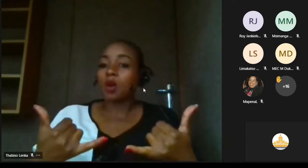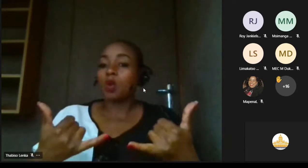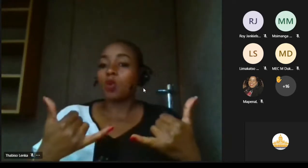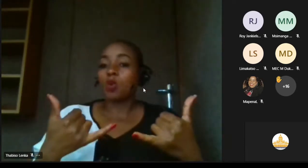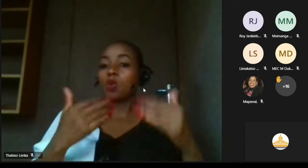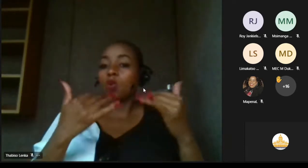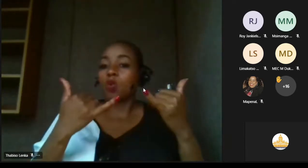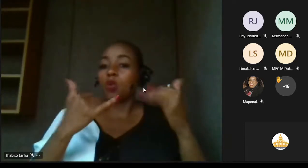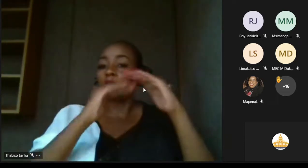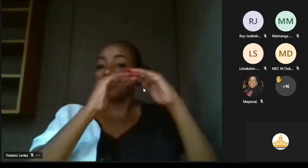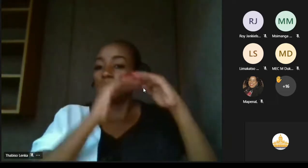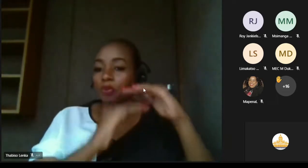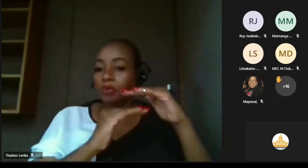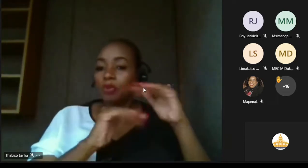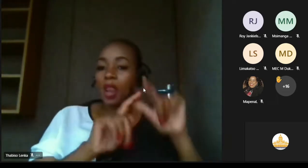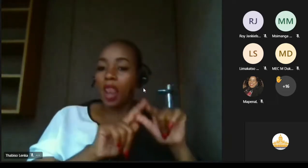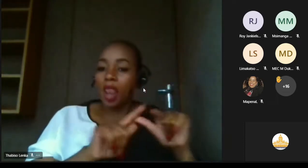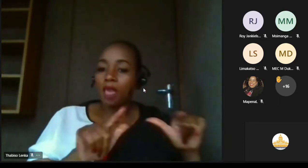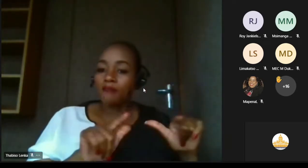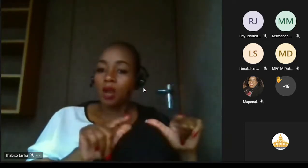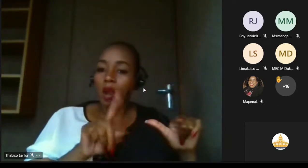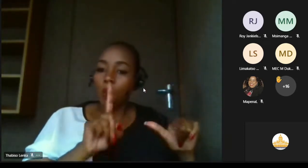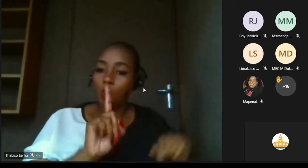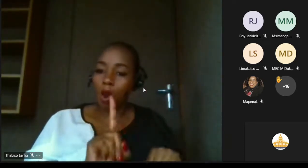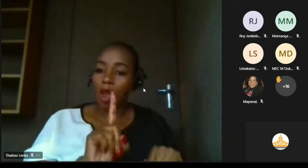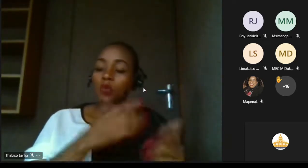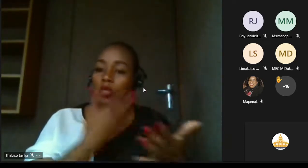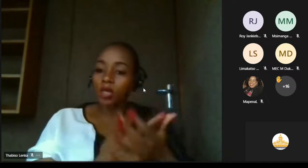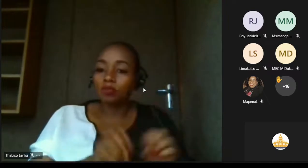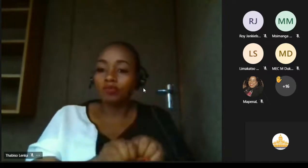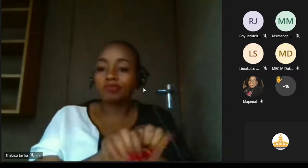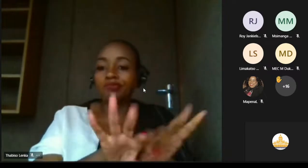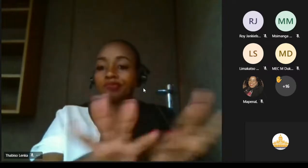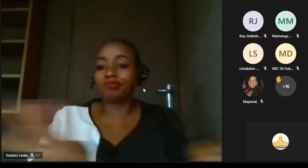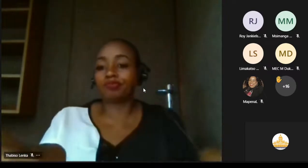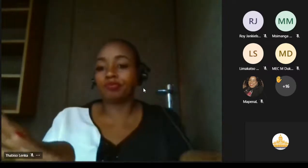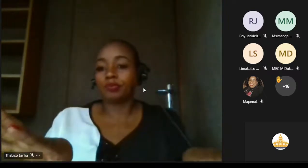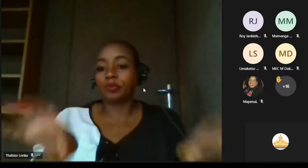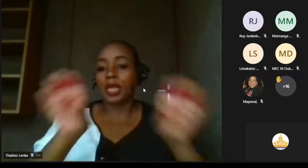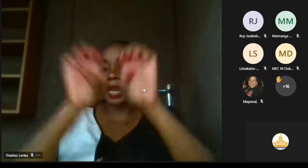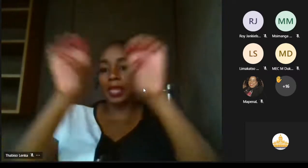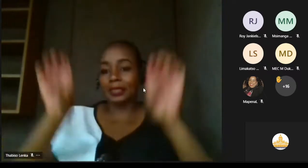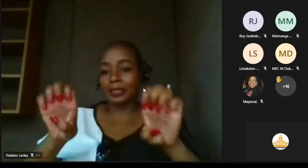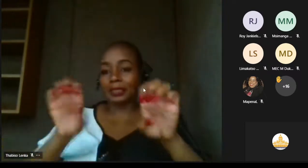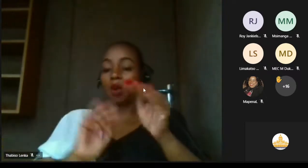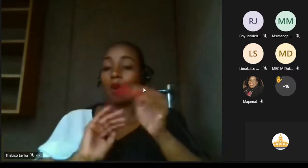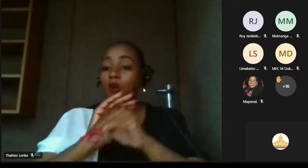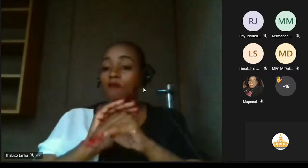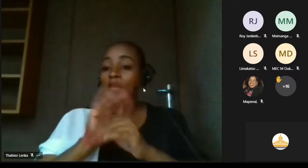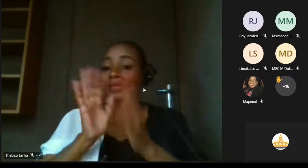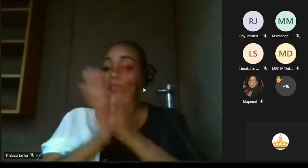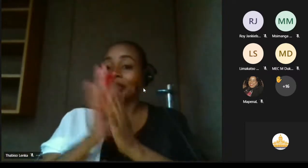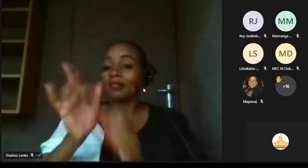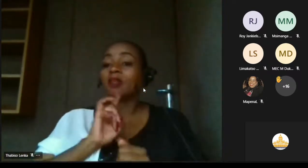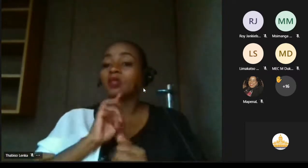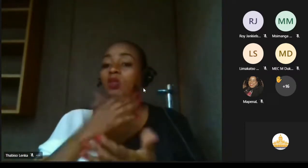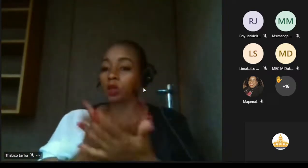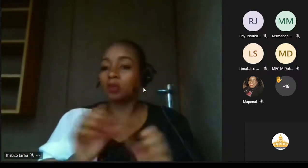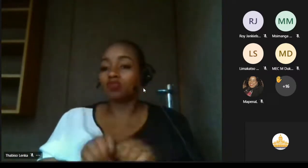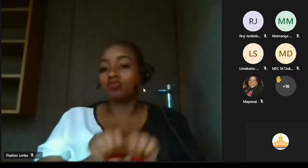kapa e yehlisitswe mo e leng gore re tlo kgona gore di-title deed tsena tse fetang dikete tse leshome re tlo kgona go di ntsha